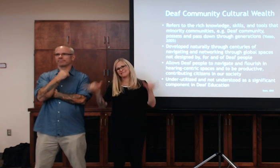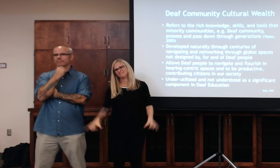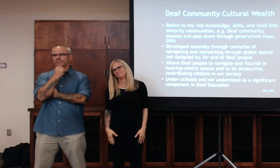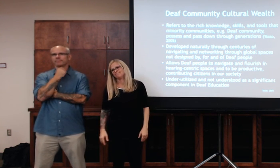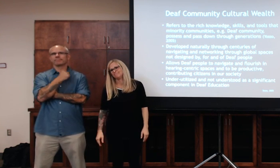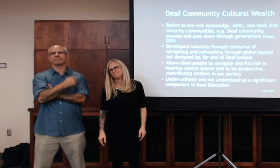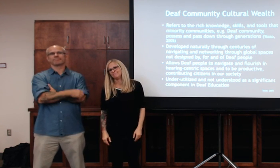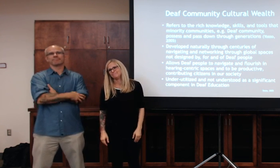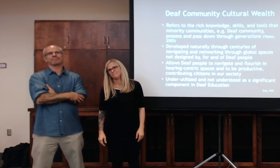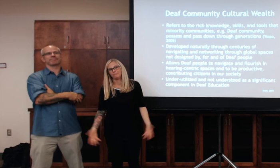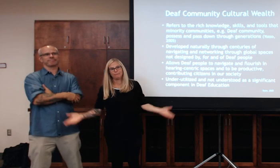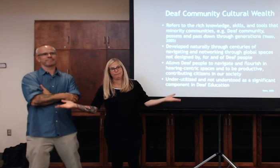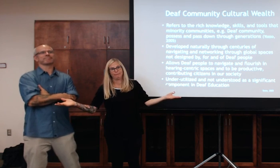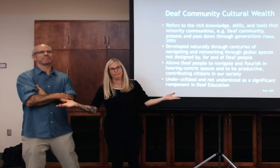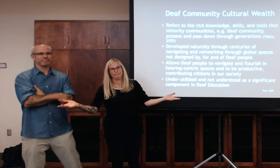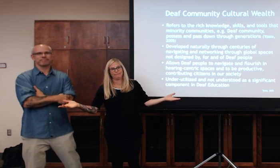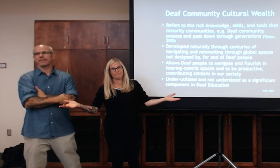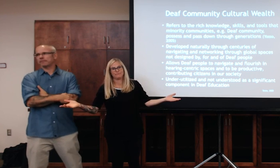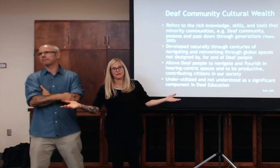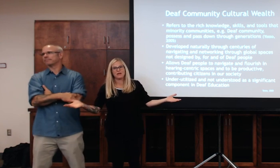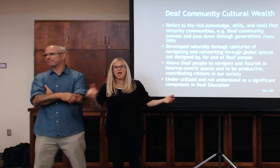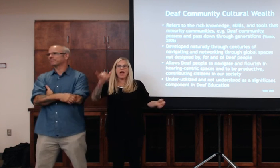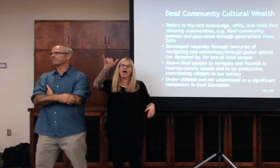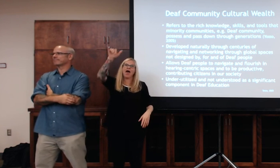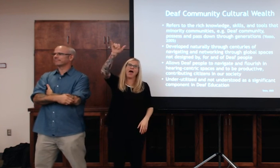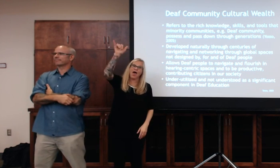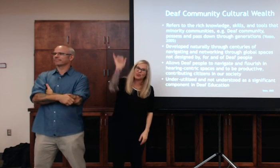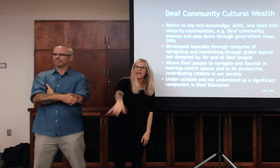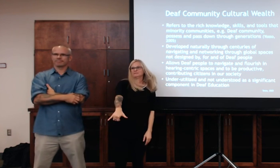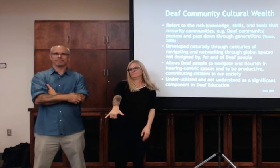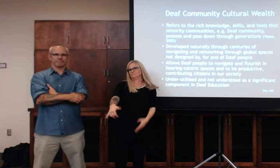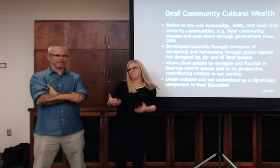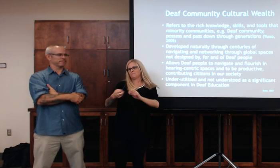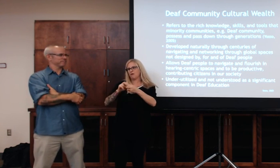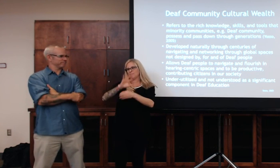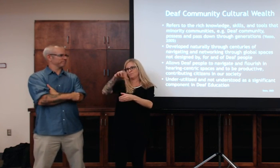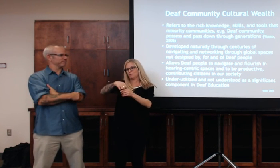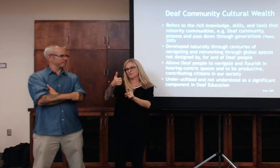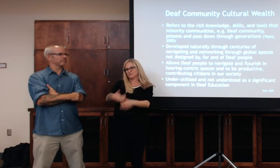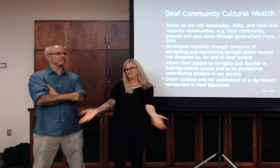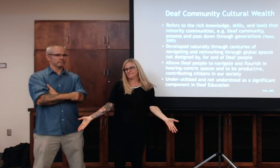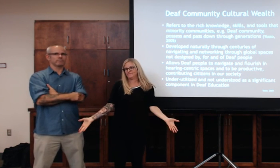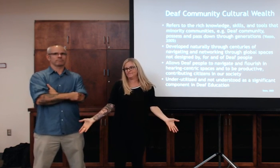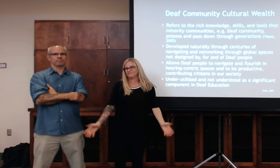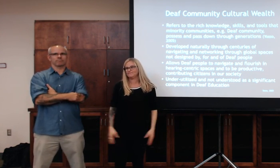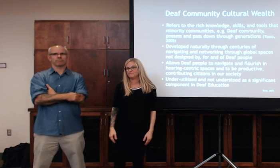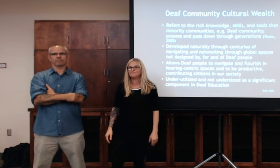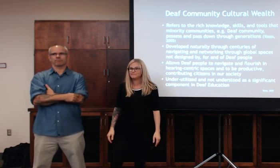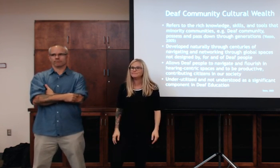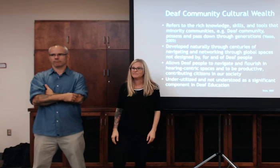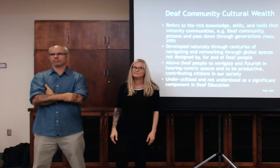public system. We don't discuss it. And that is the problem within the system itself.